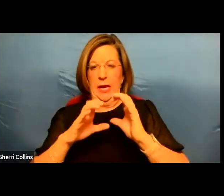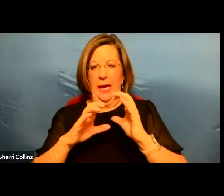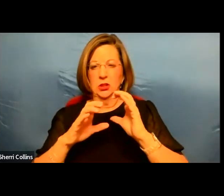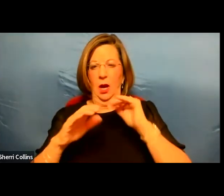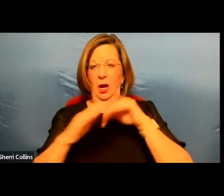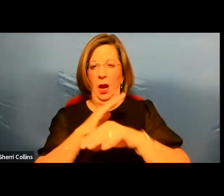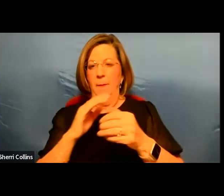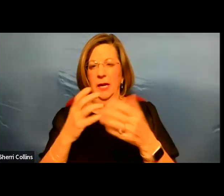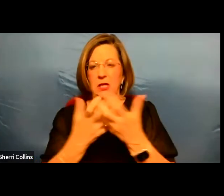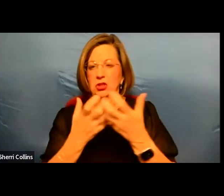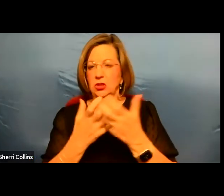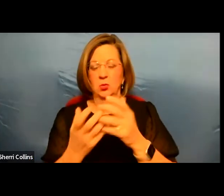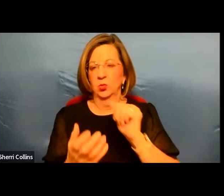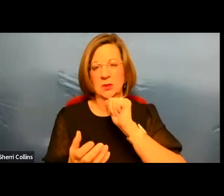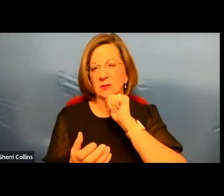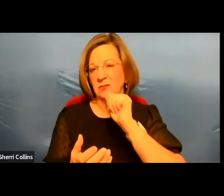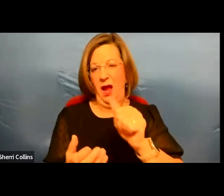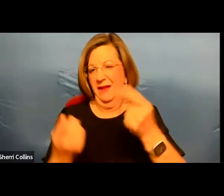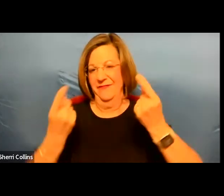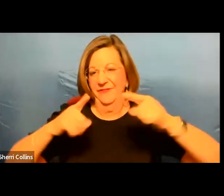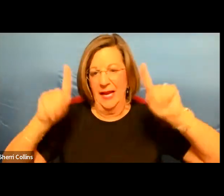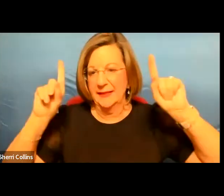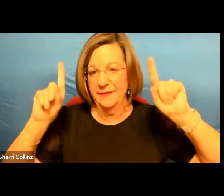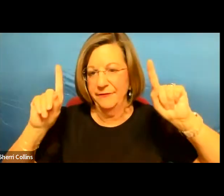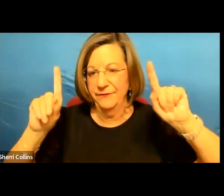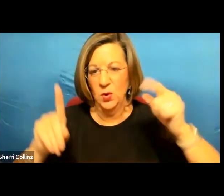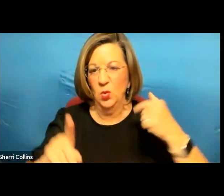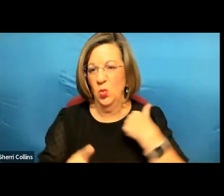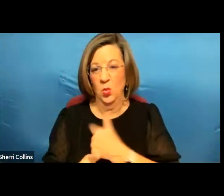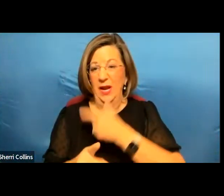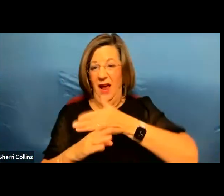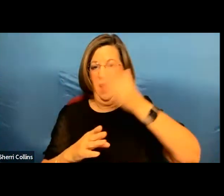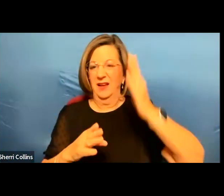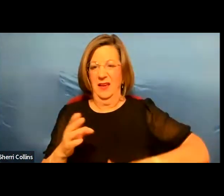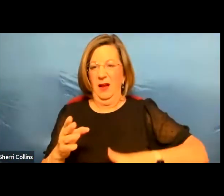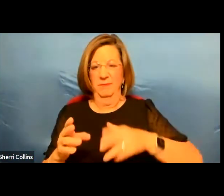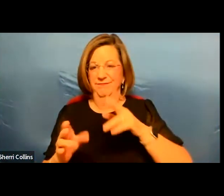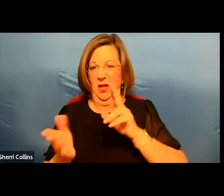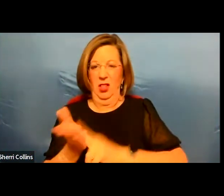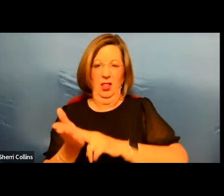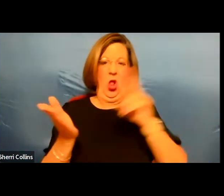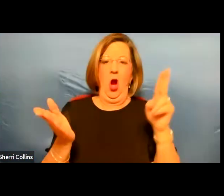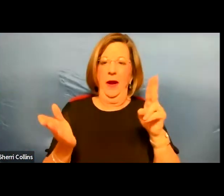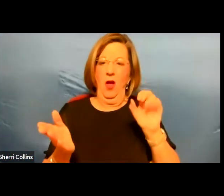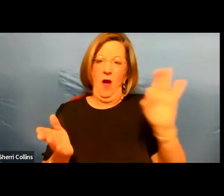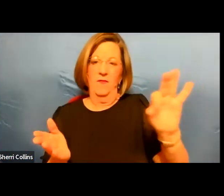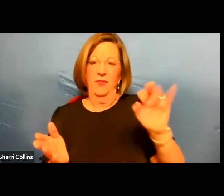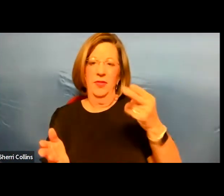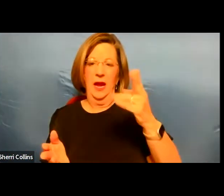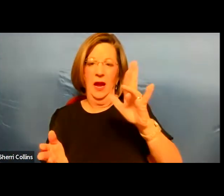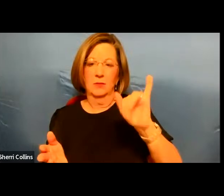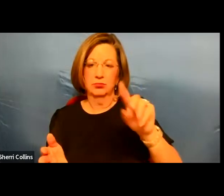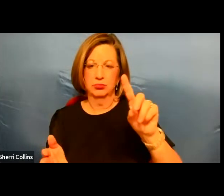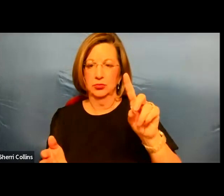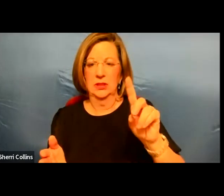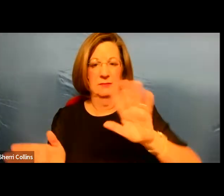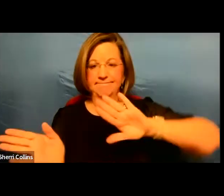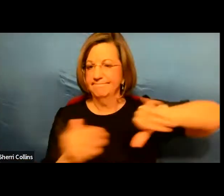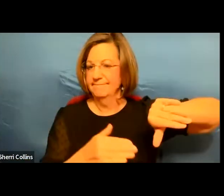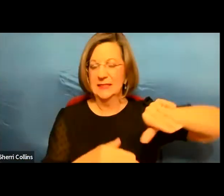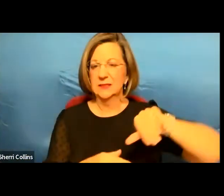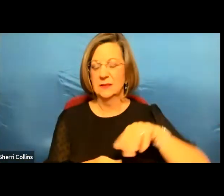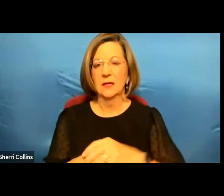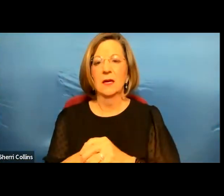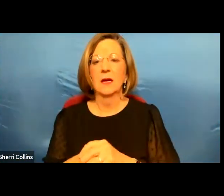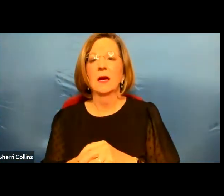tried that, and the communication access accommodation is just really not effective. We end up really logging off